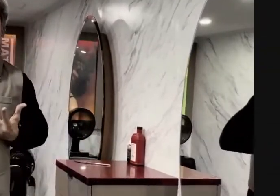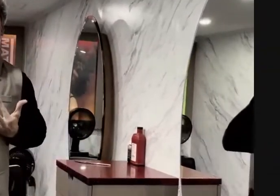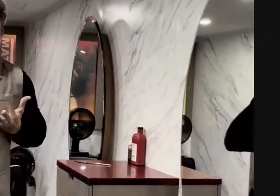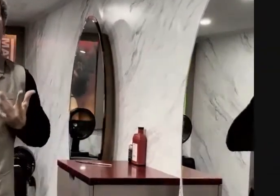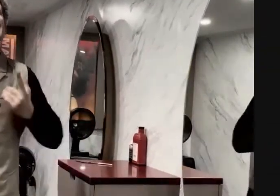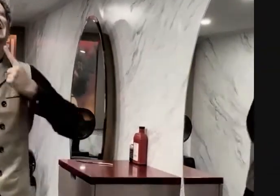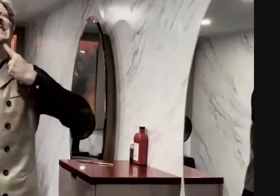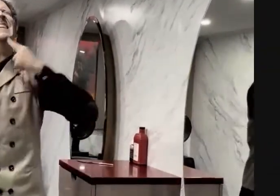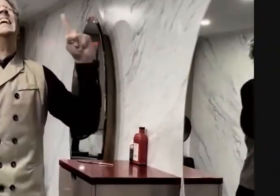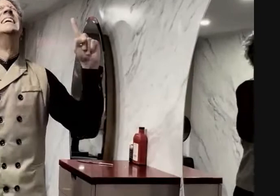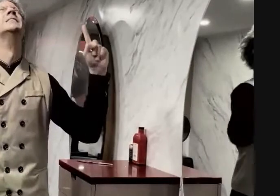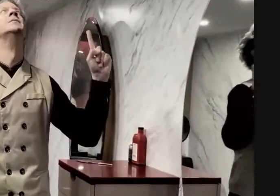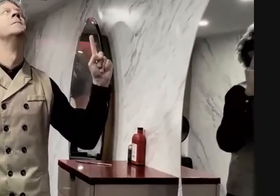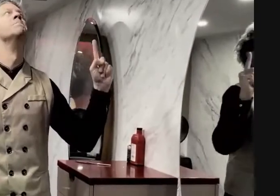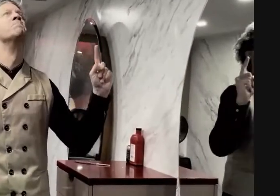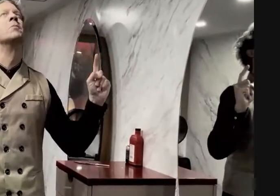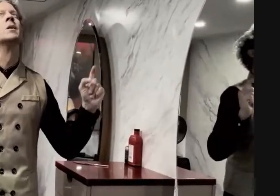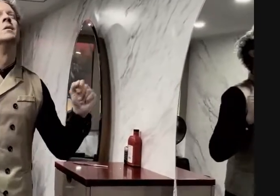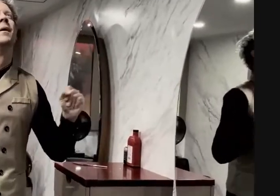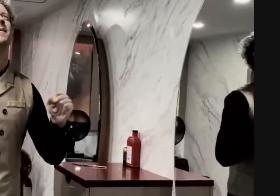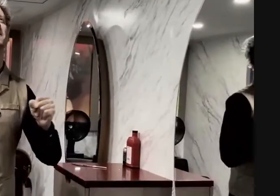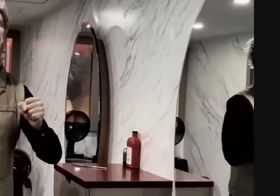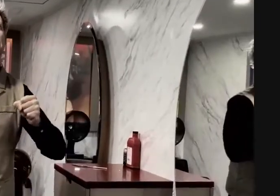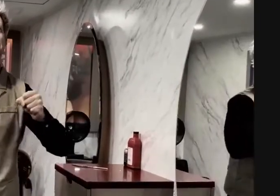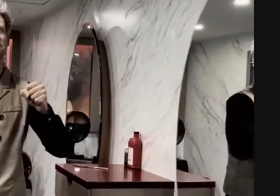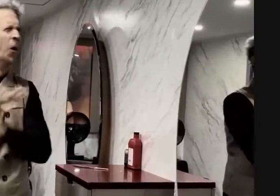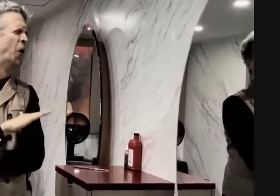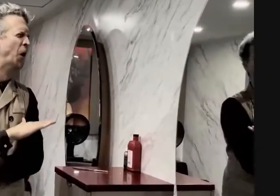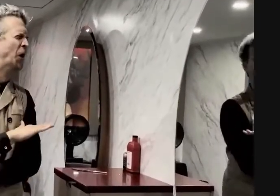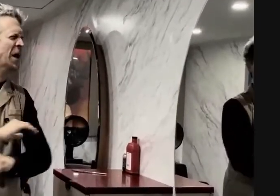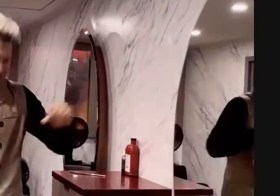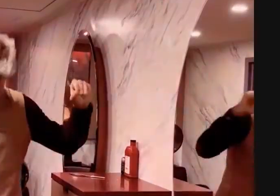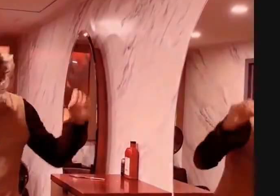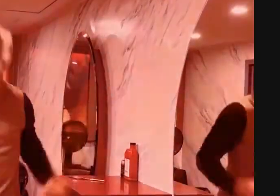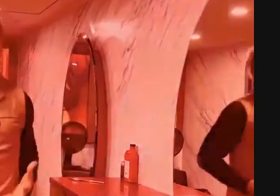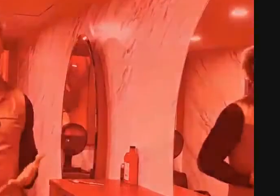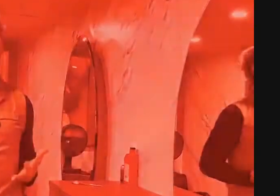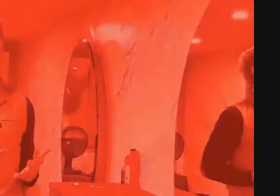I'm alive at last, and I'm full of joy.